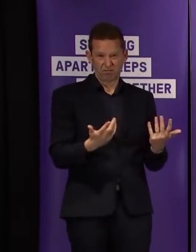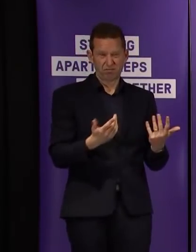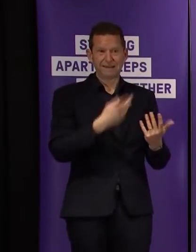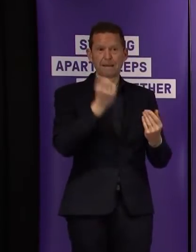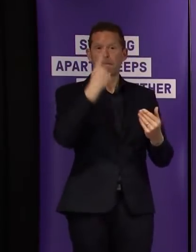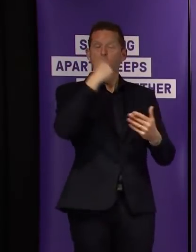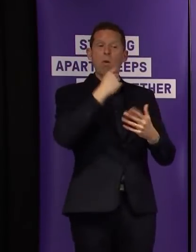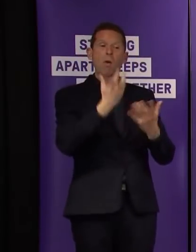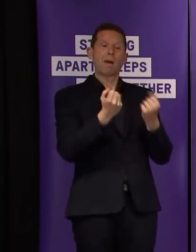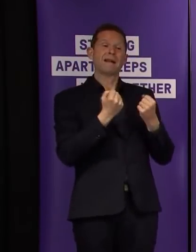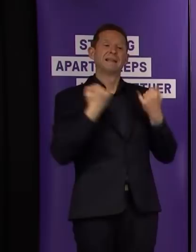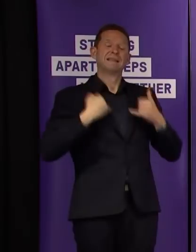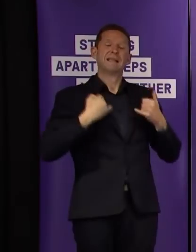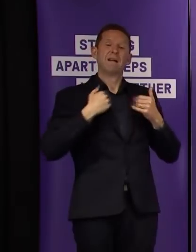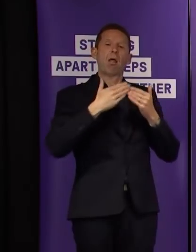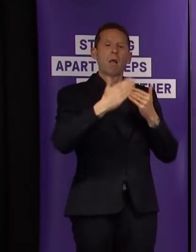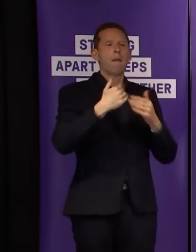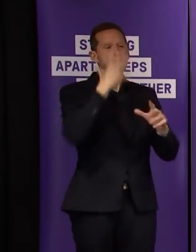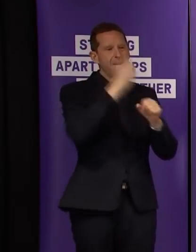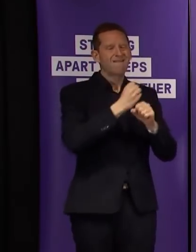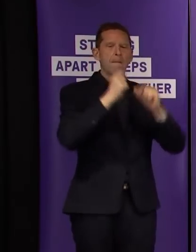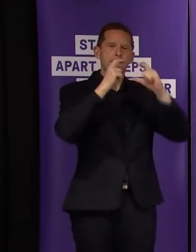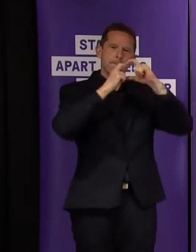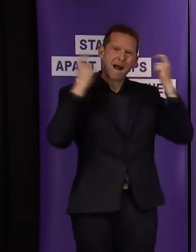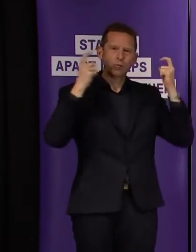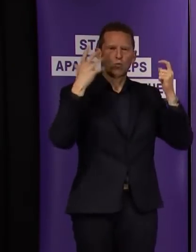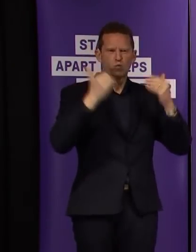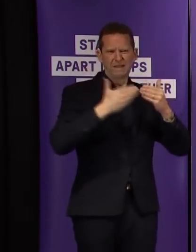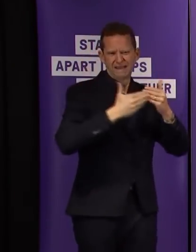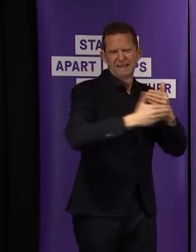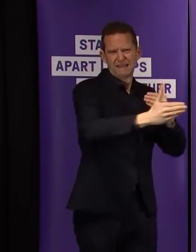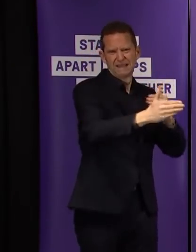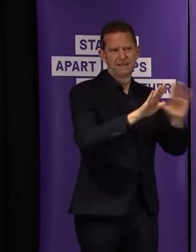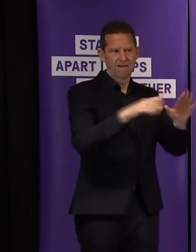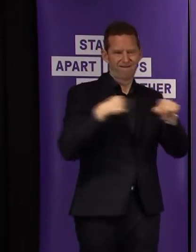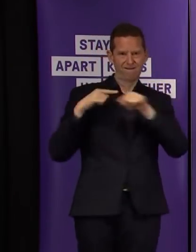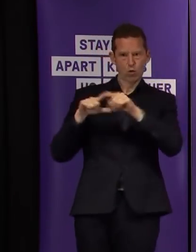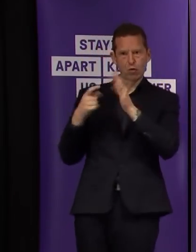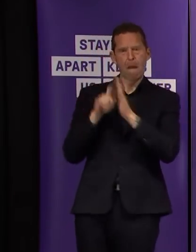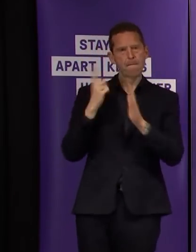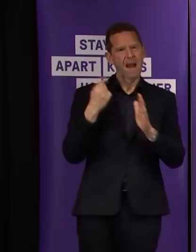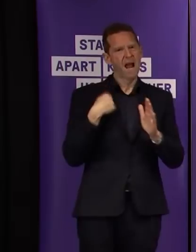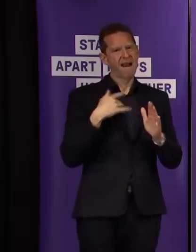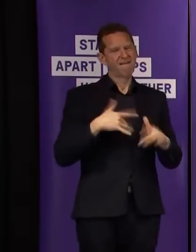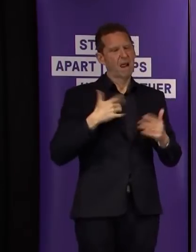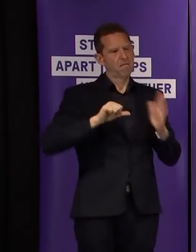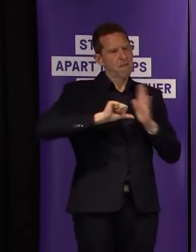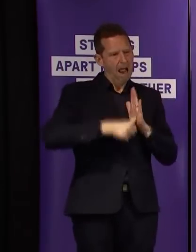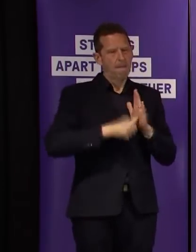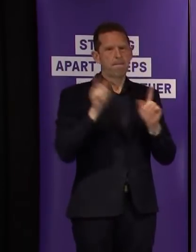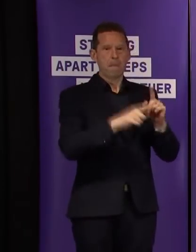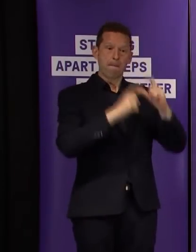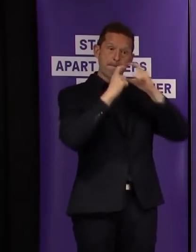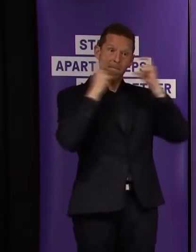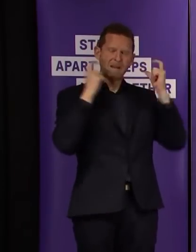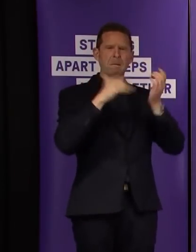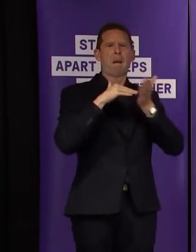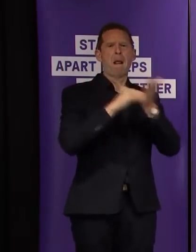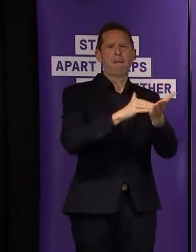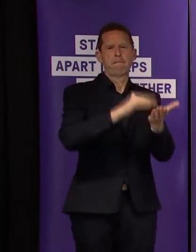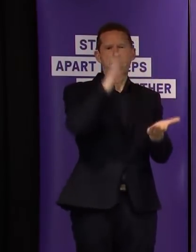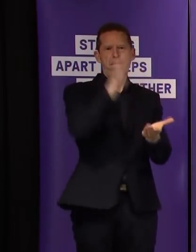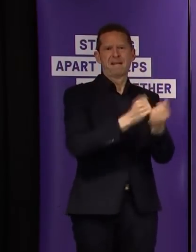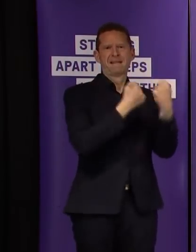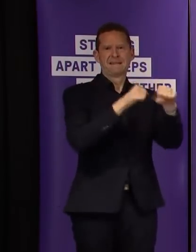days, I think masks are something that we should continue to do. We'll follow advice, of course, but I've got a pretty conservative view on masks. I think they are playing a part,